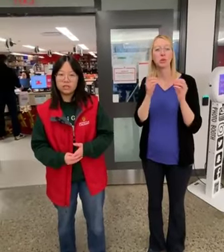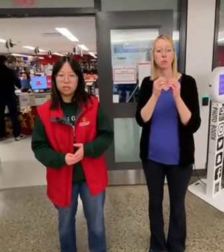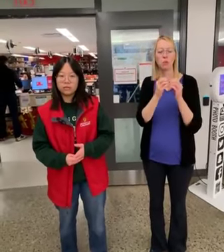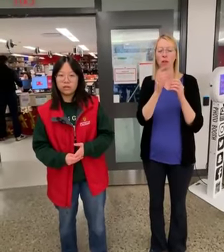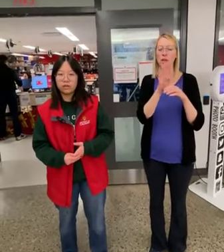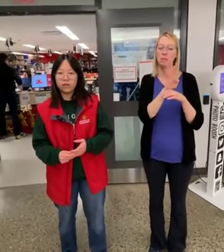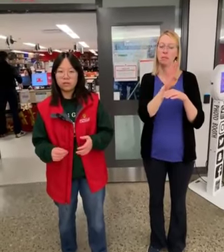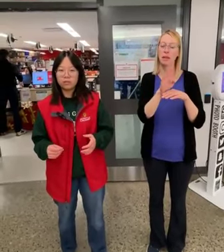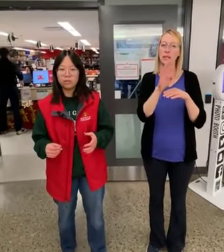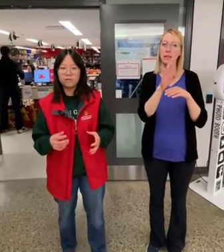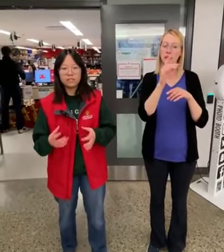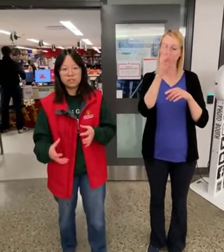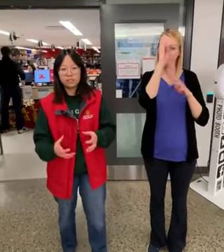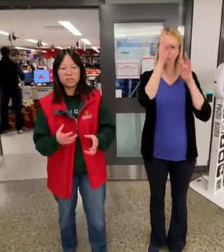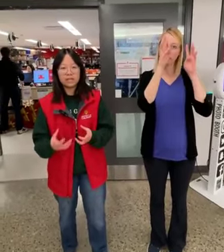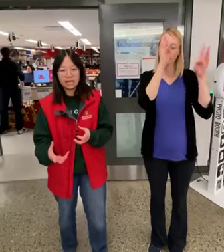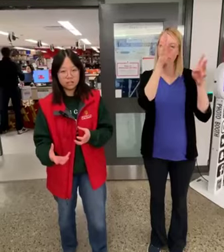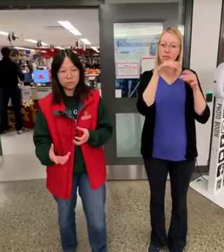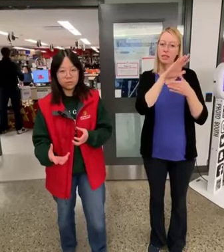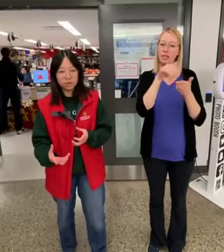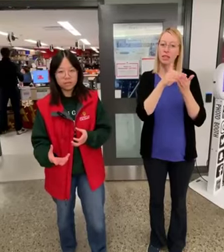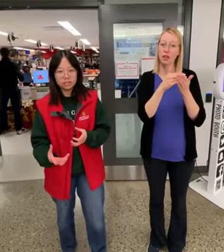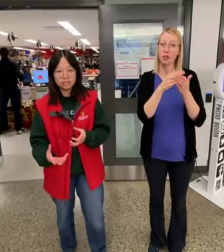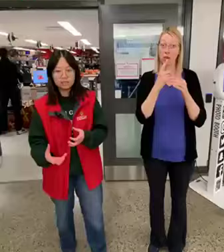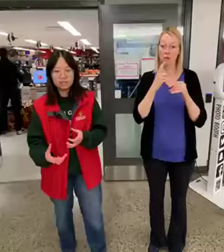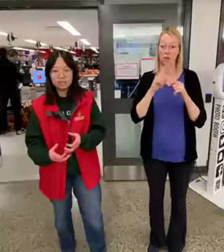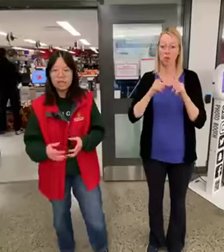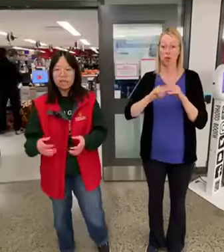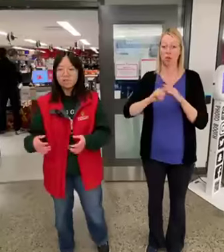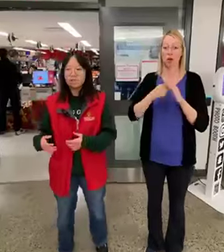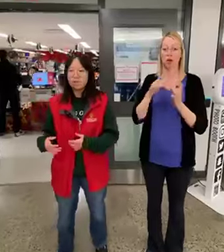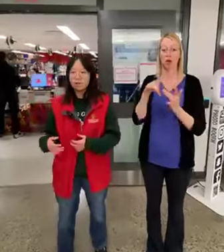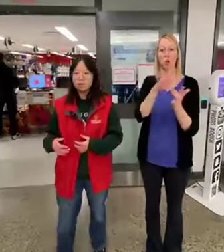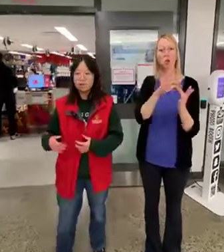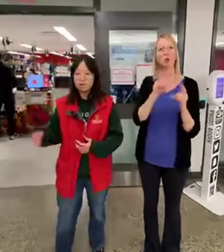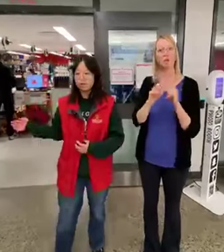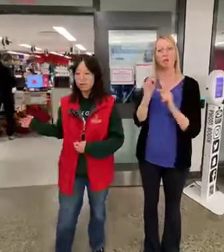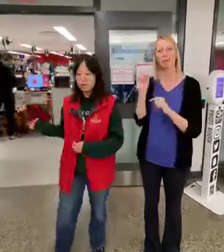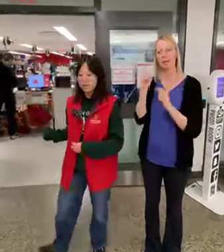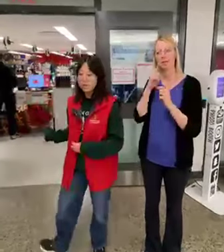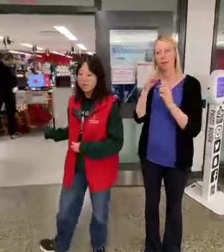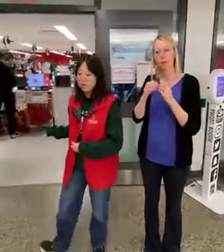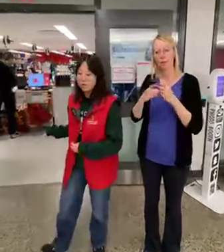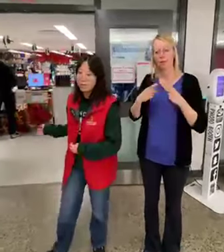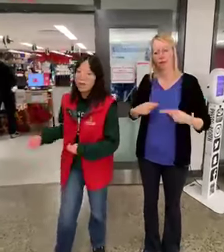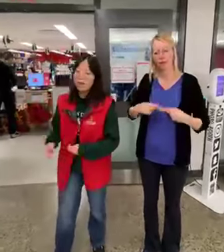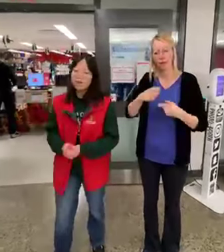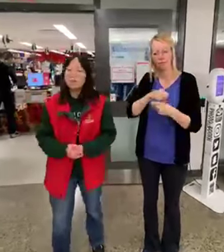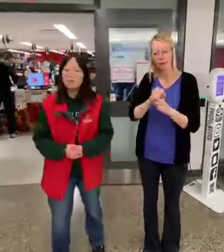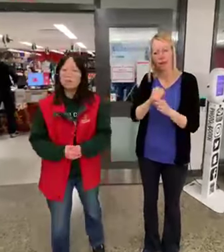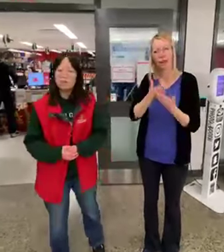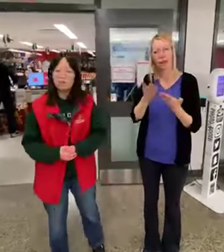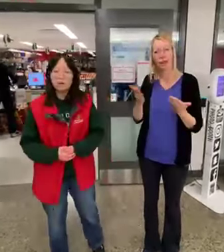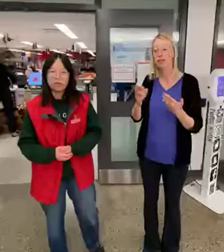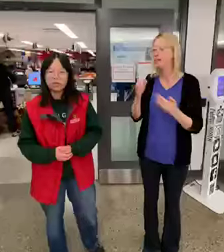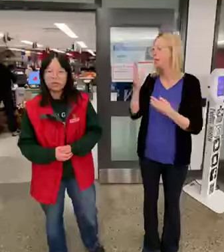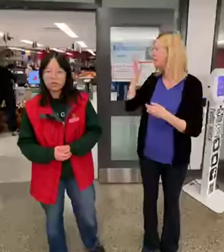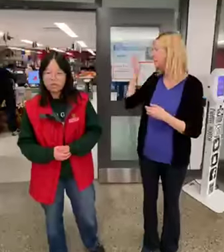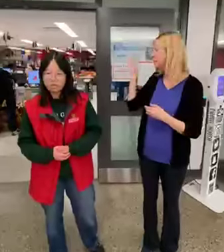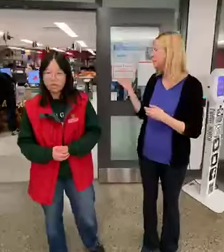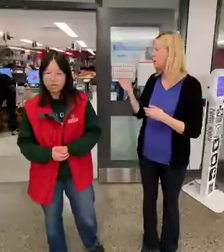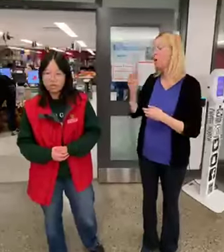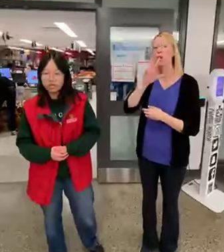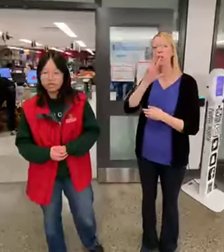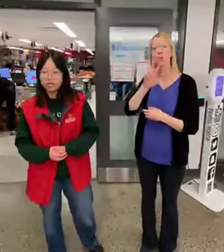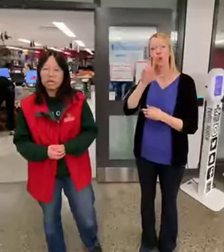maker spaces you're able to create a bit more physical and tangible projects in a sense. So for instance, the one I'm standing in front of right now, this is going to be our